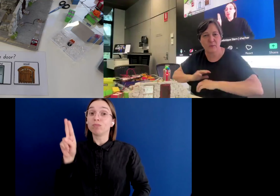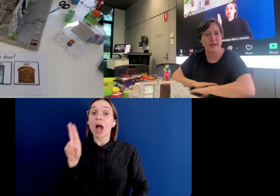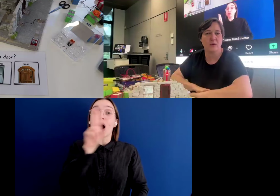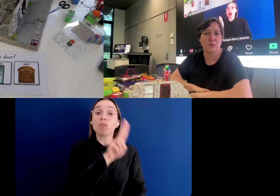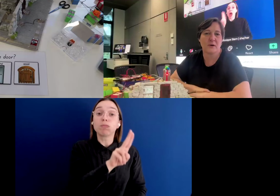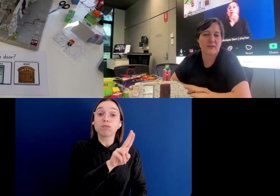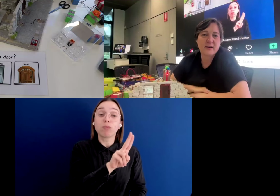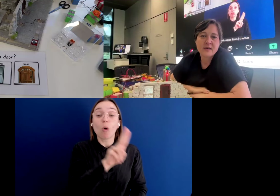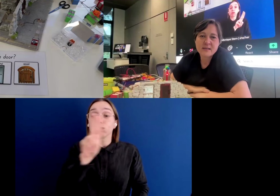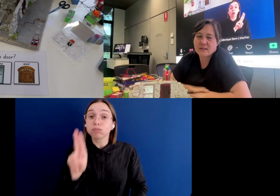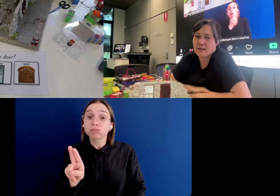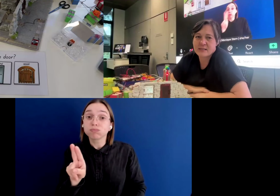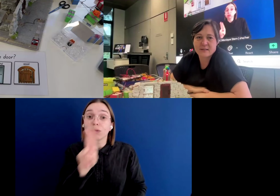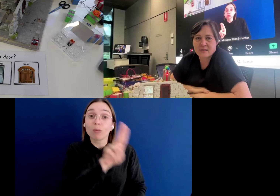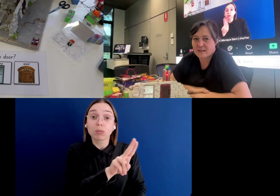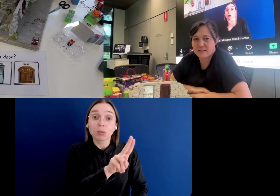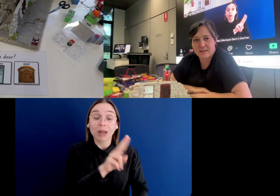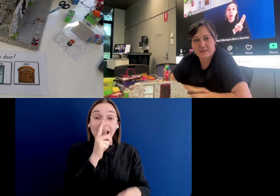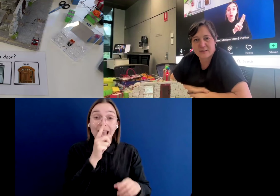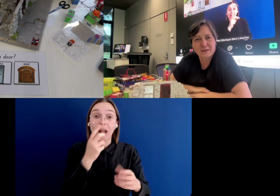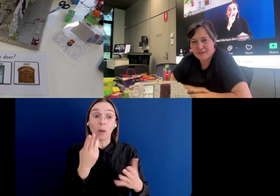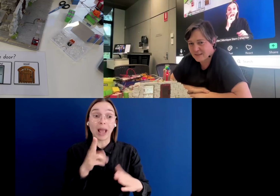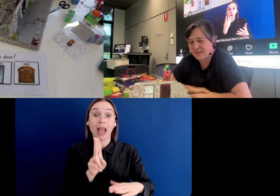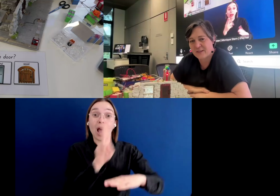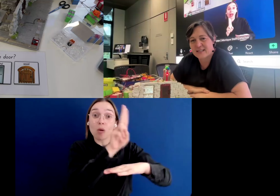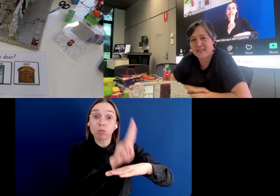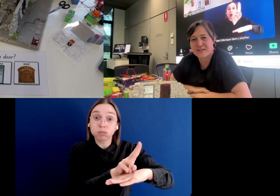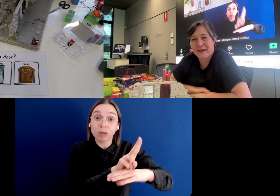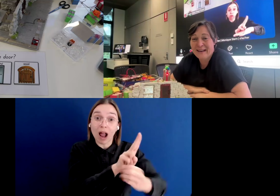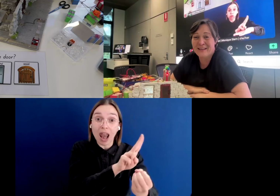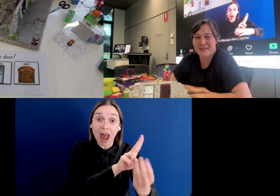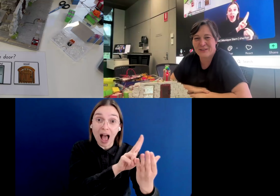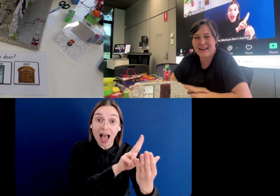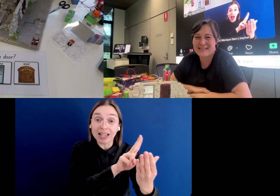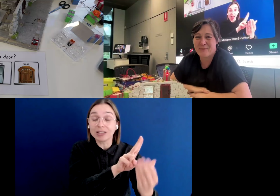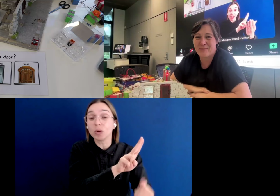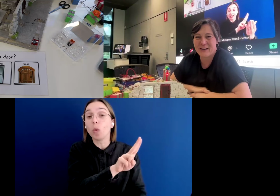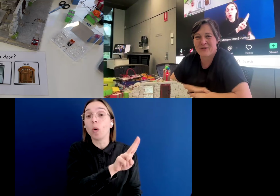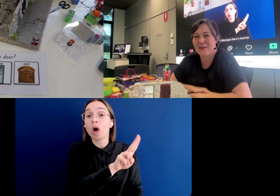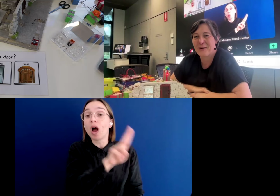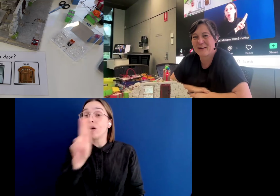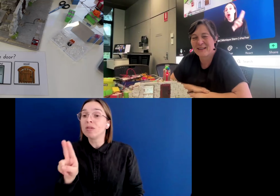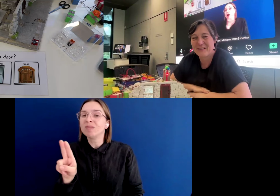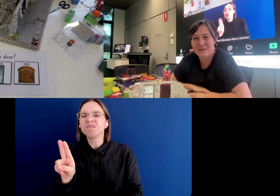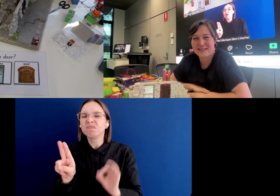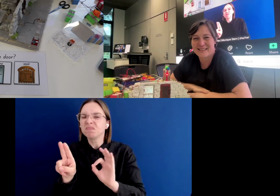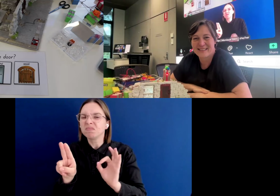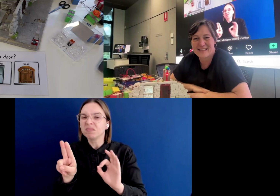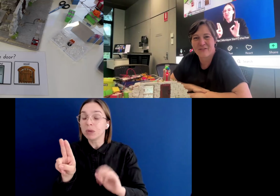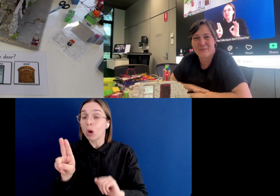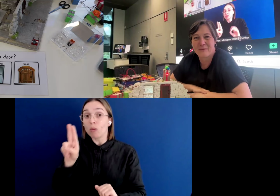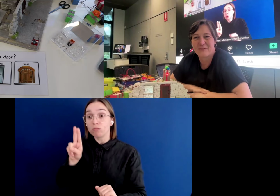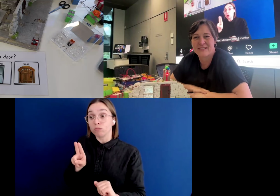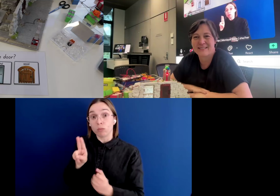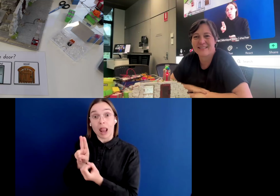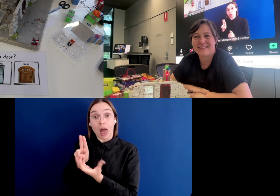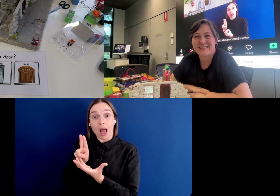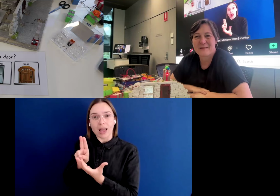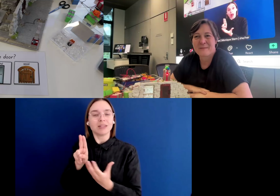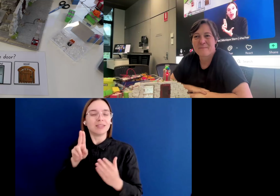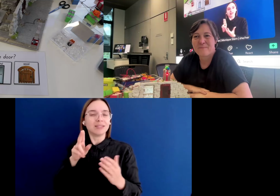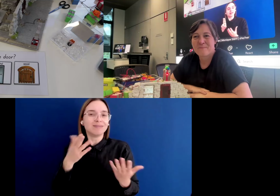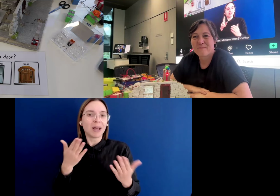and they win or whatever. There's lots and lots and lots and lots of different ideas. So anything you do, hey, send me back a photo. I really love it when I see stuff that people have